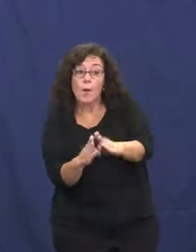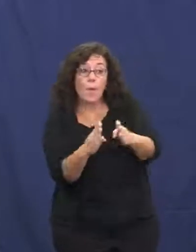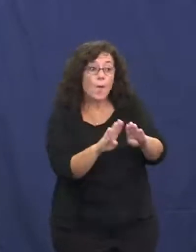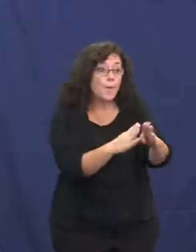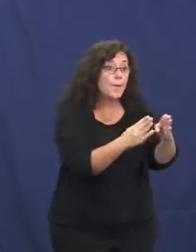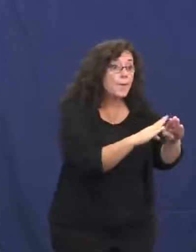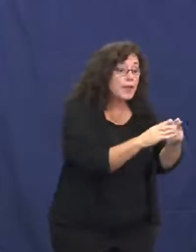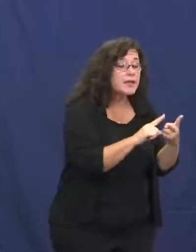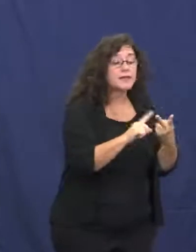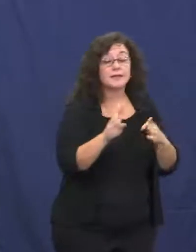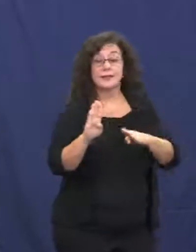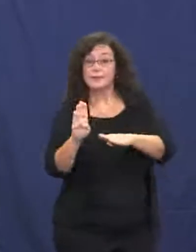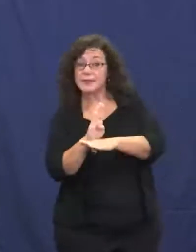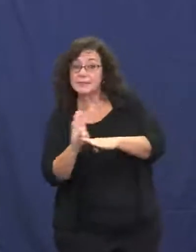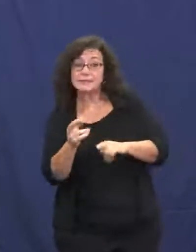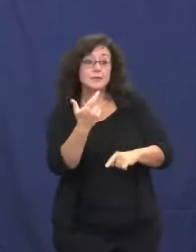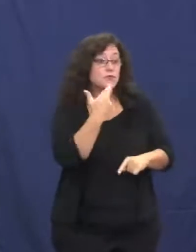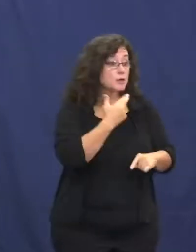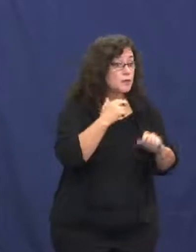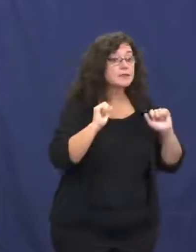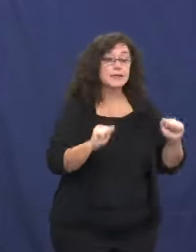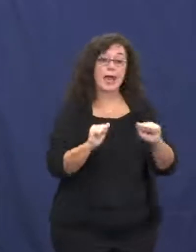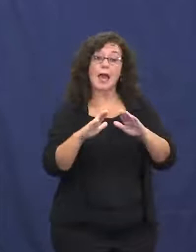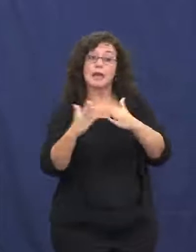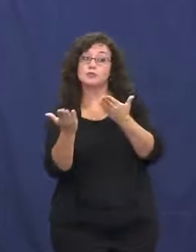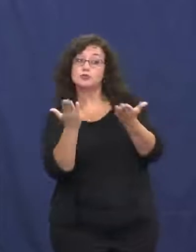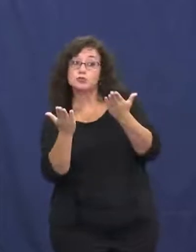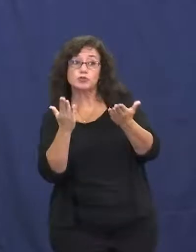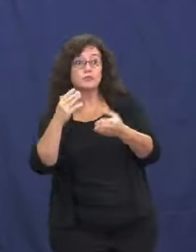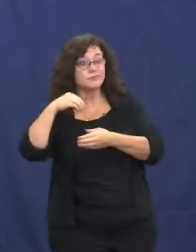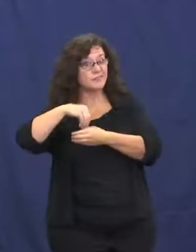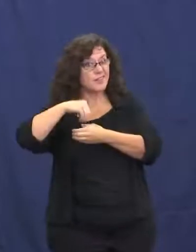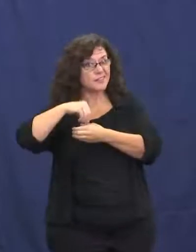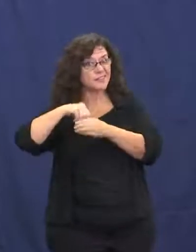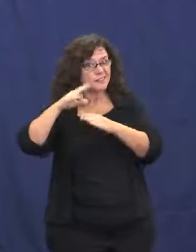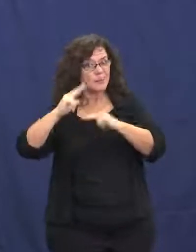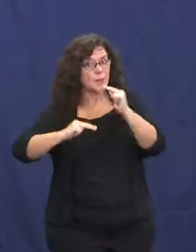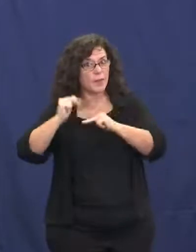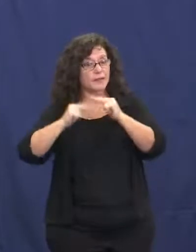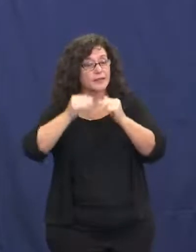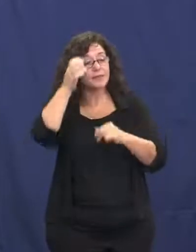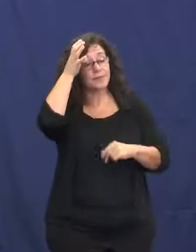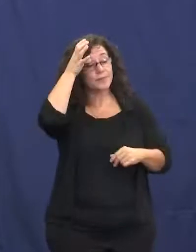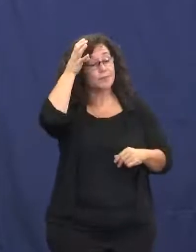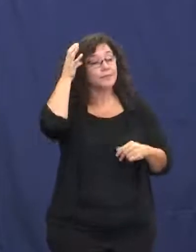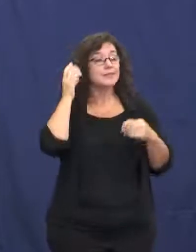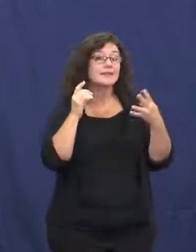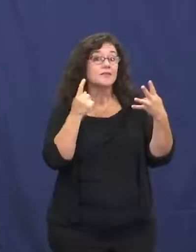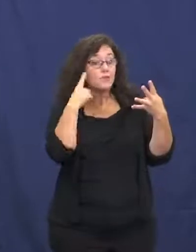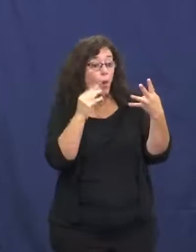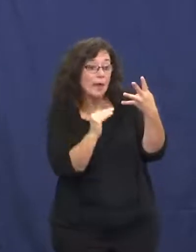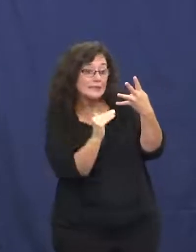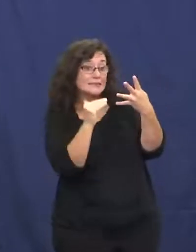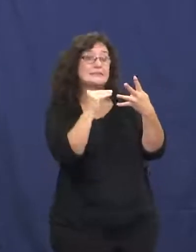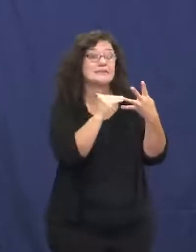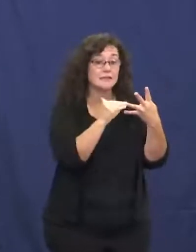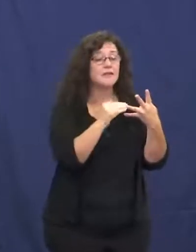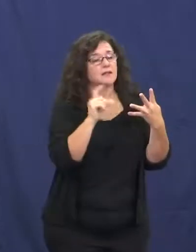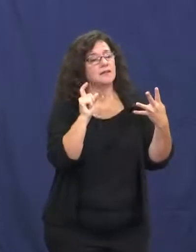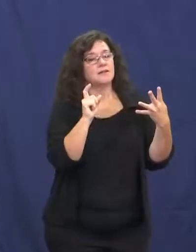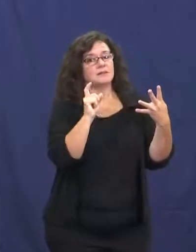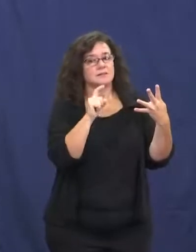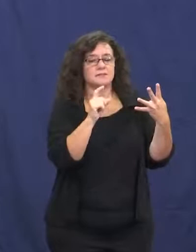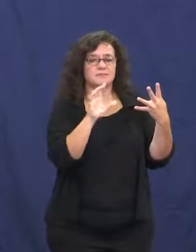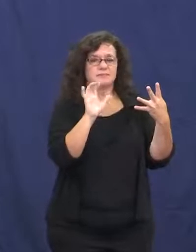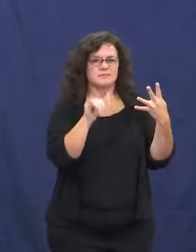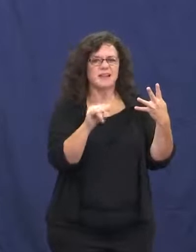more businesses to open up. But to do that, we have to have our rates in the red tier, and Rigo Vargas